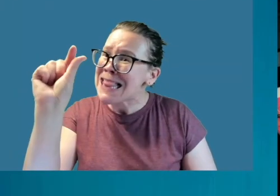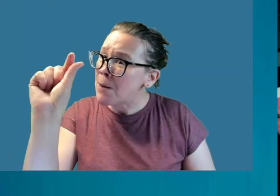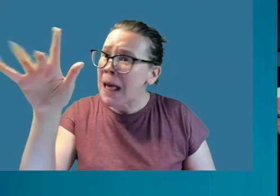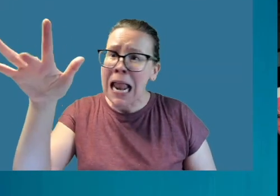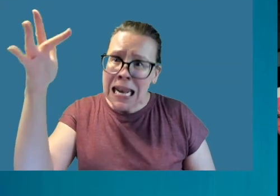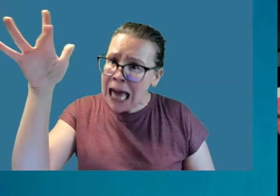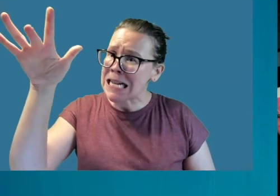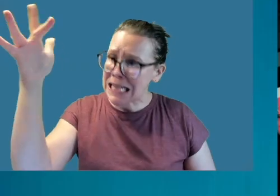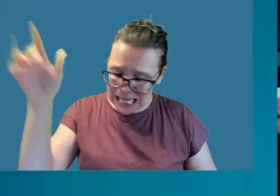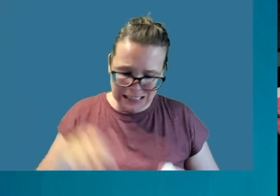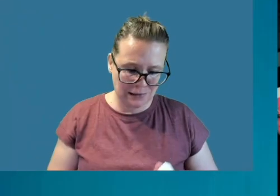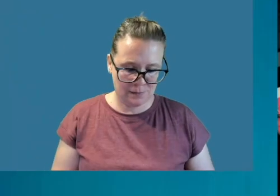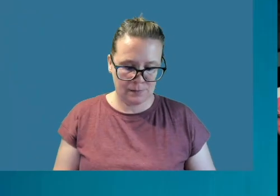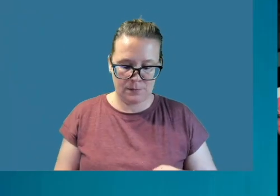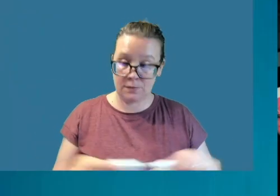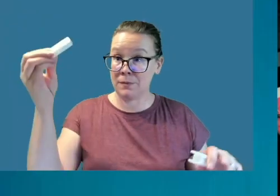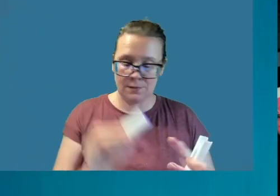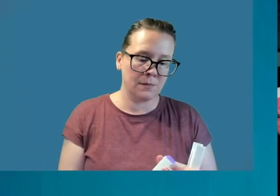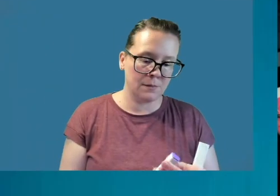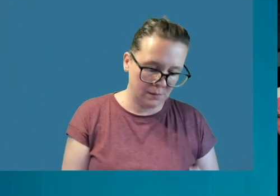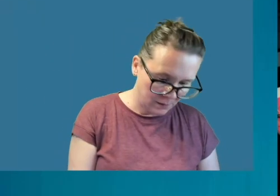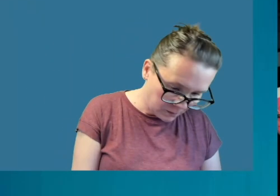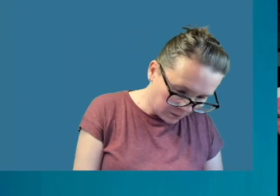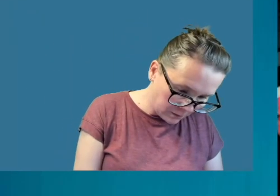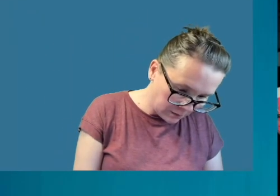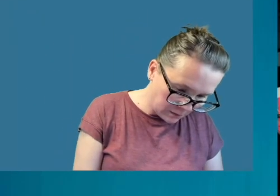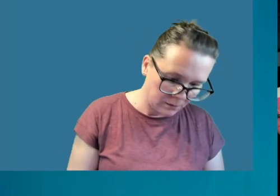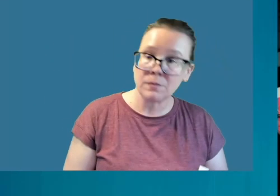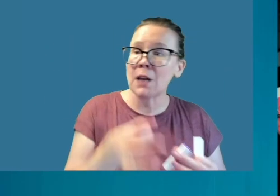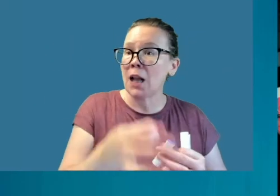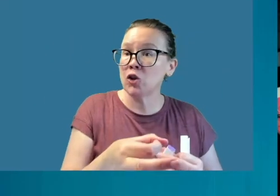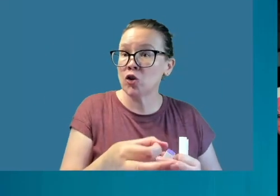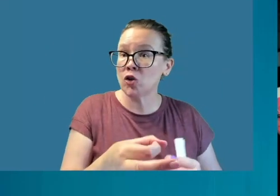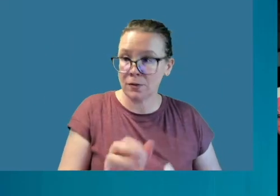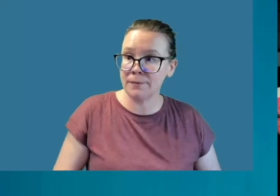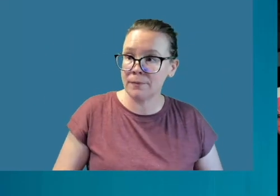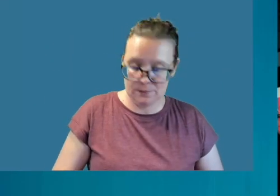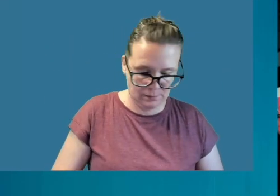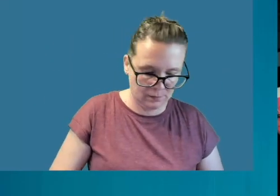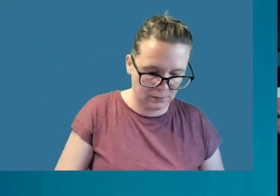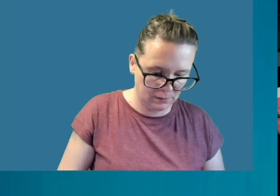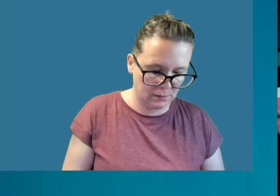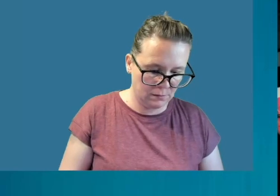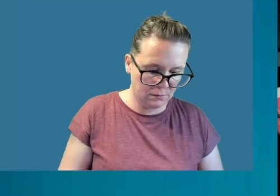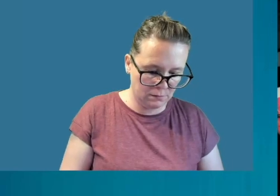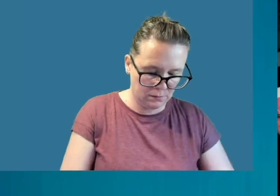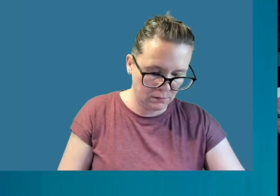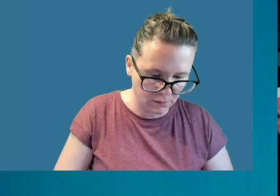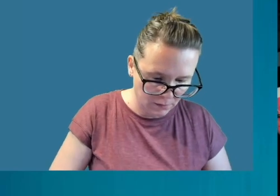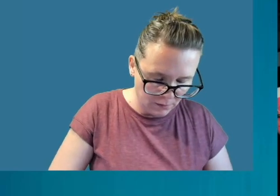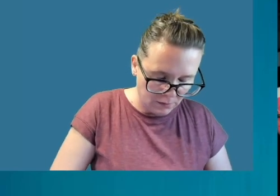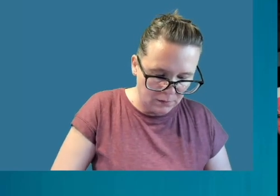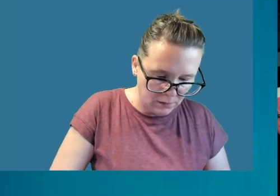club, learning how to sew this, put a tiny, very light dab of glue that's going to tack down that